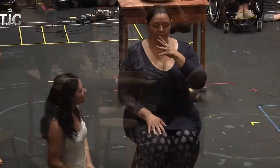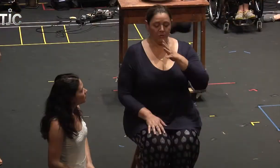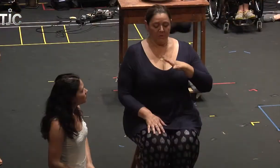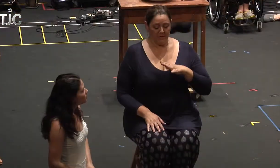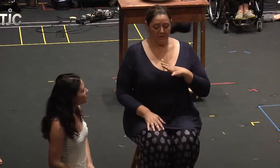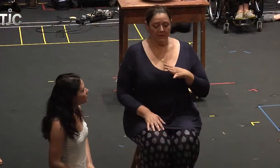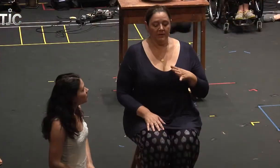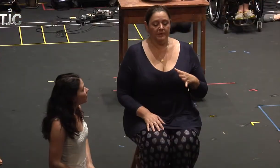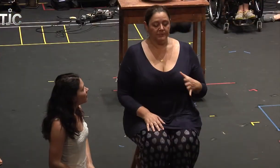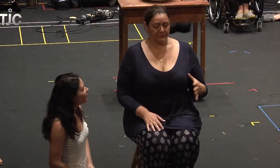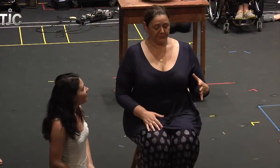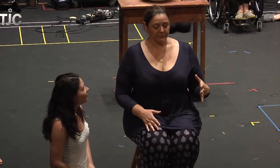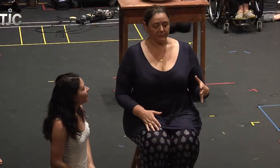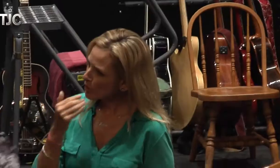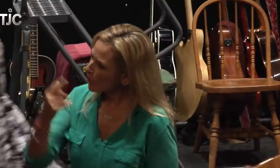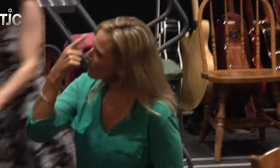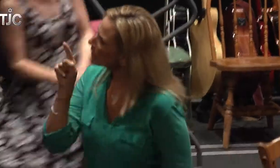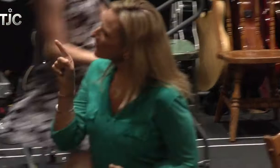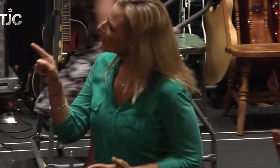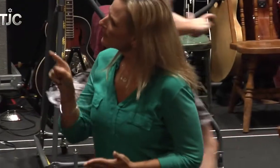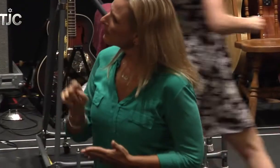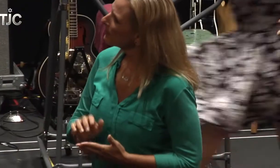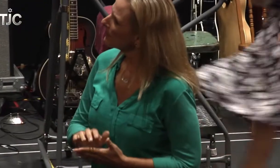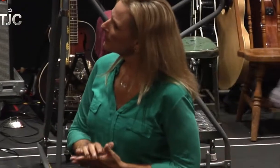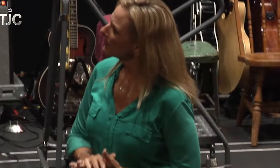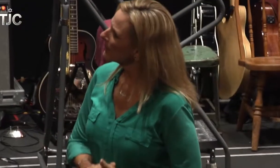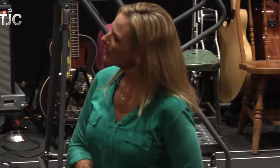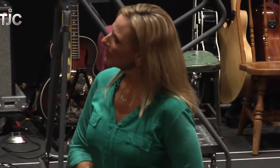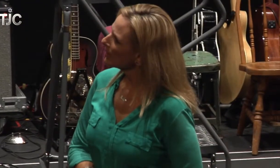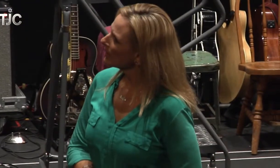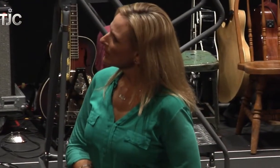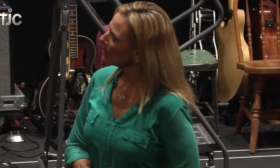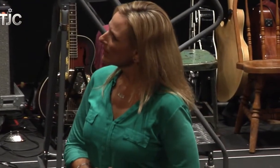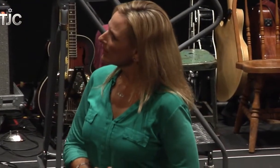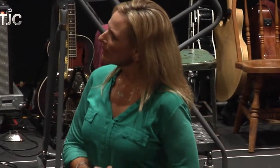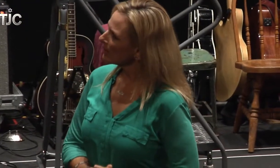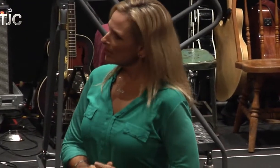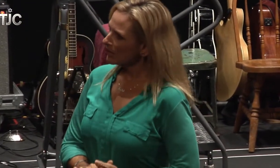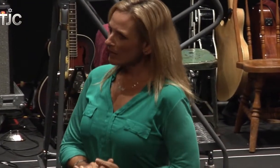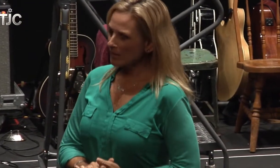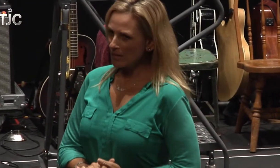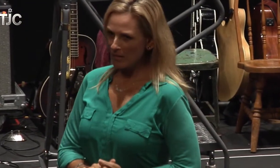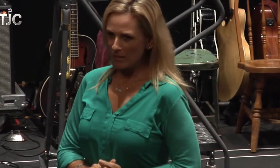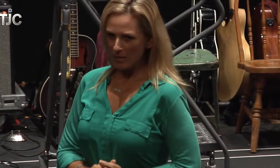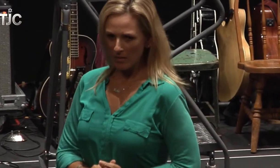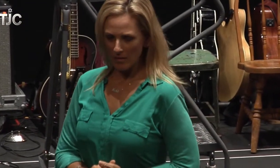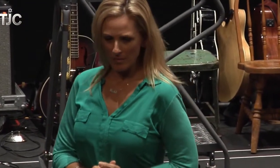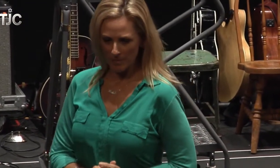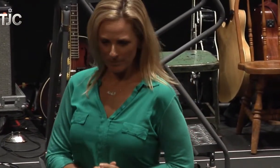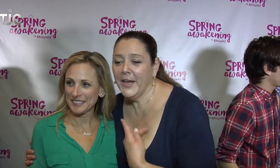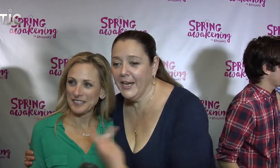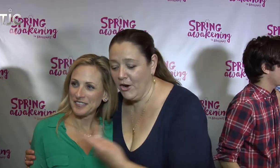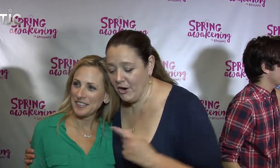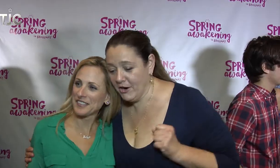especially for Camryn Manheim and Marlee Matlin, who are both making their Broadway debuts with Spring Awakening. We are